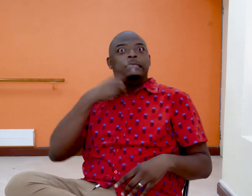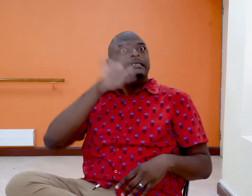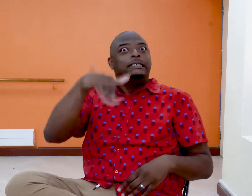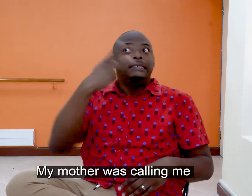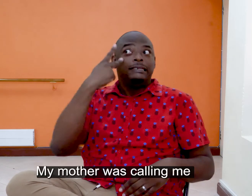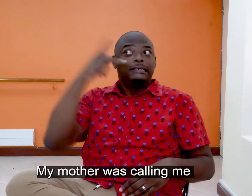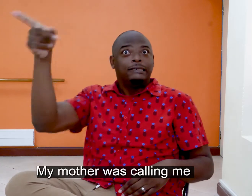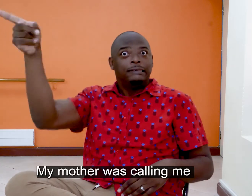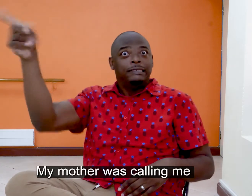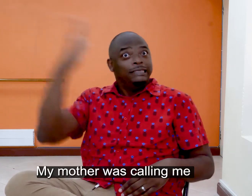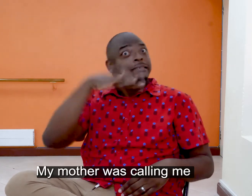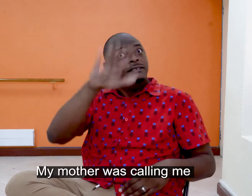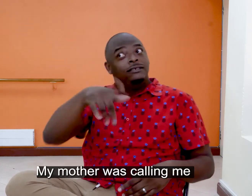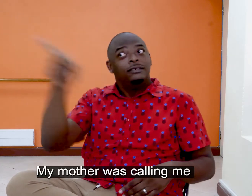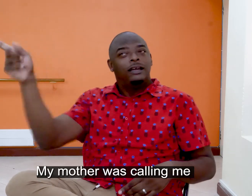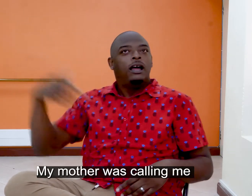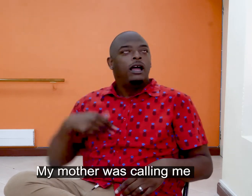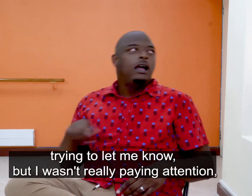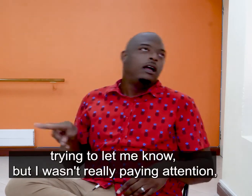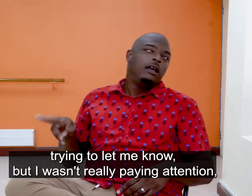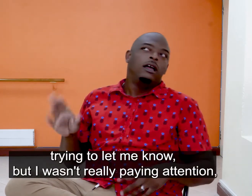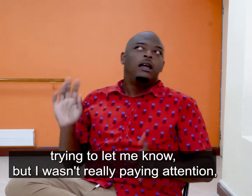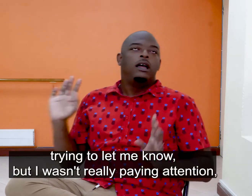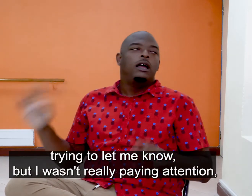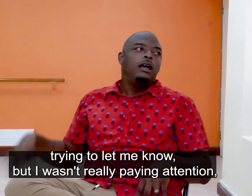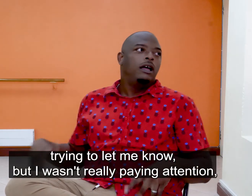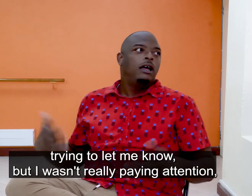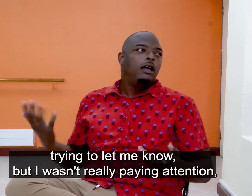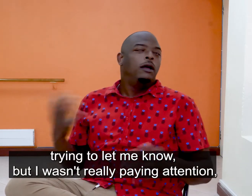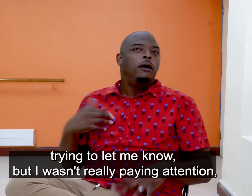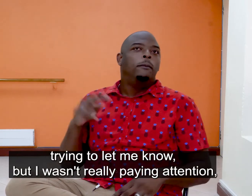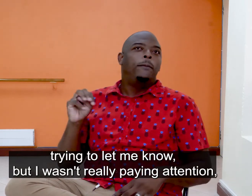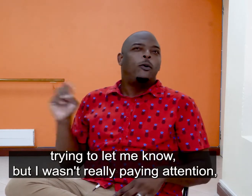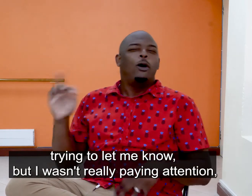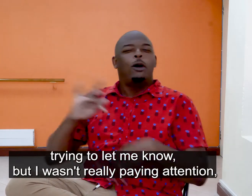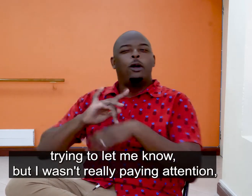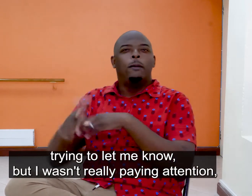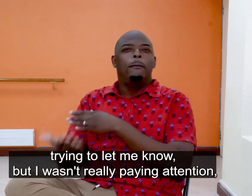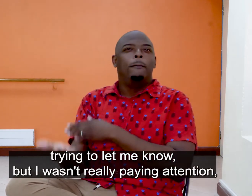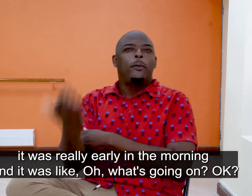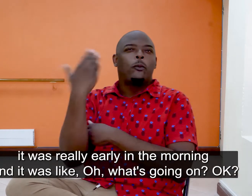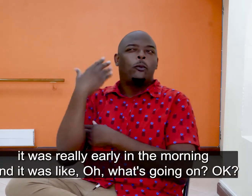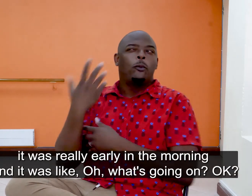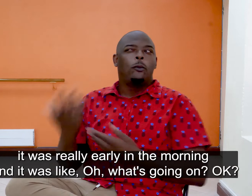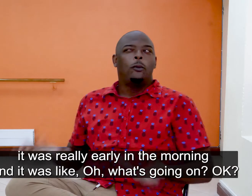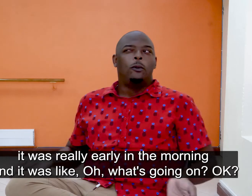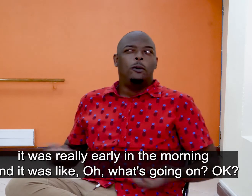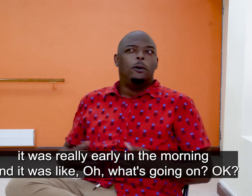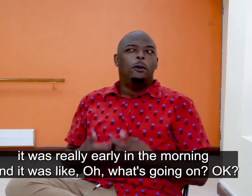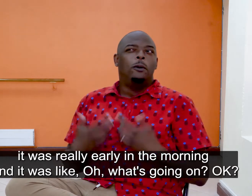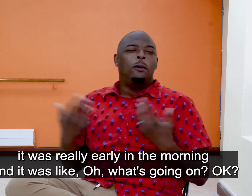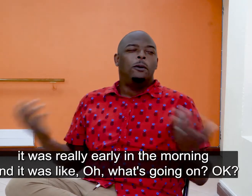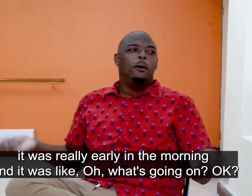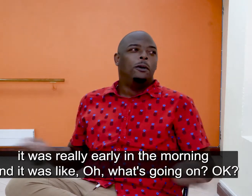My mother was calling me, trying to let me know, but I wasn't really paying attention. It was really early in the morning, and it was